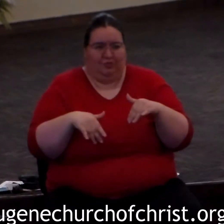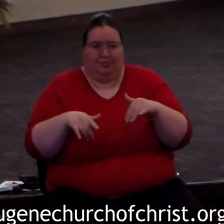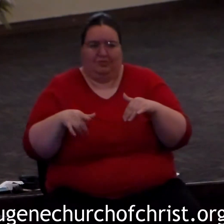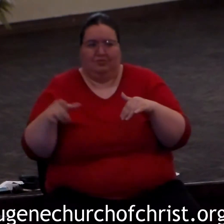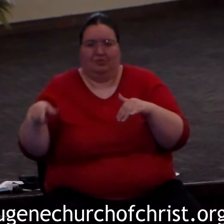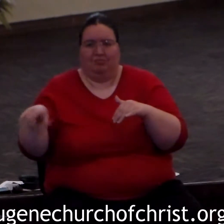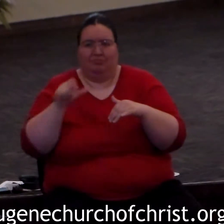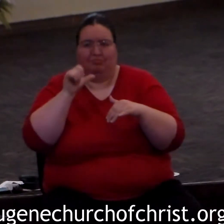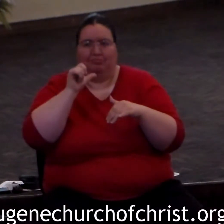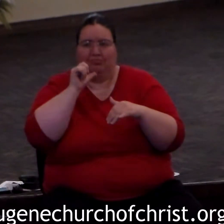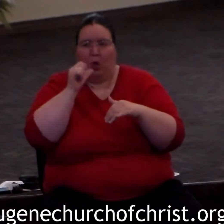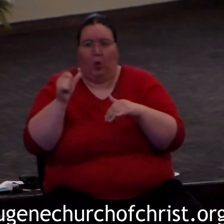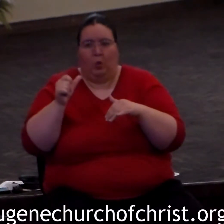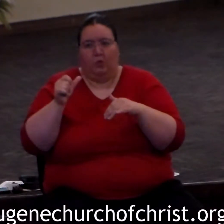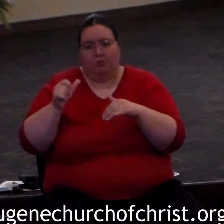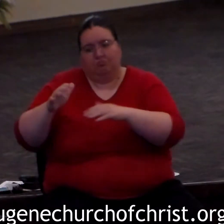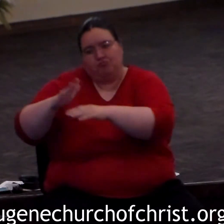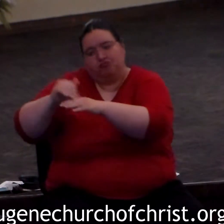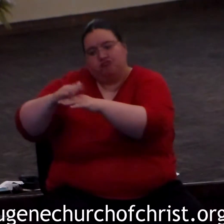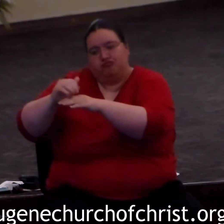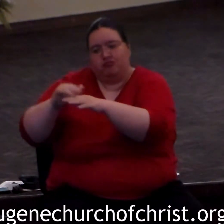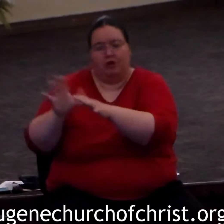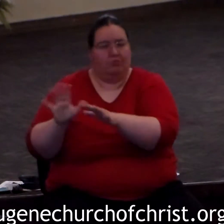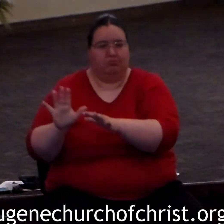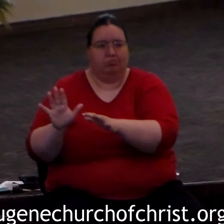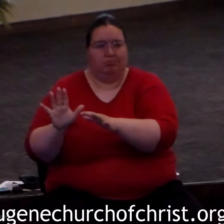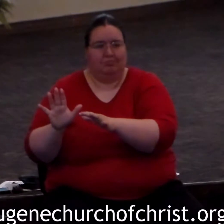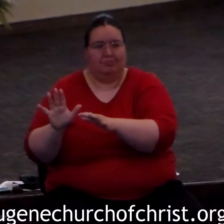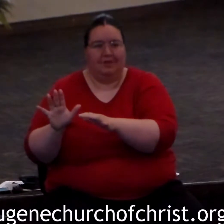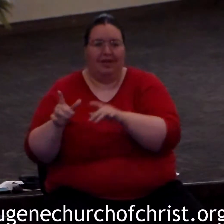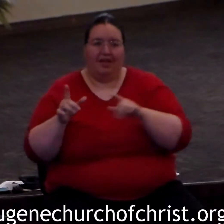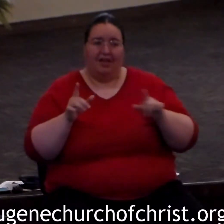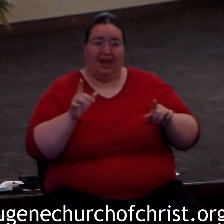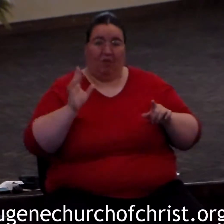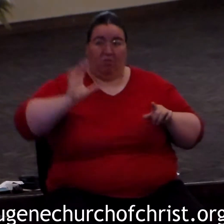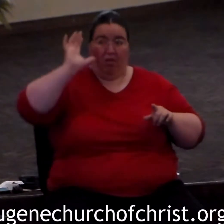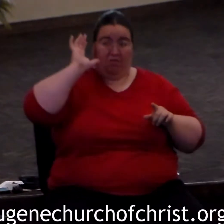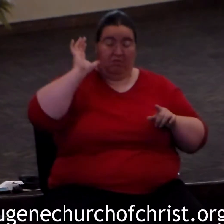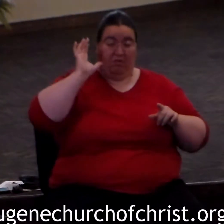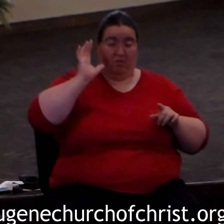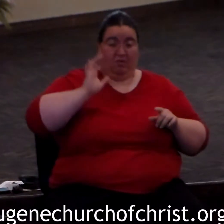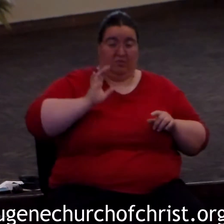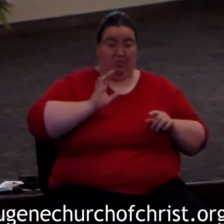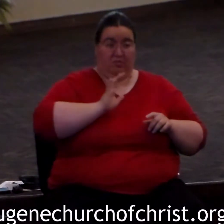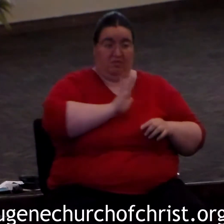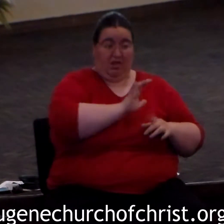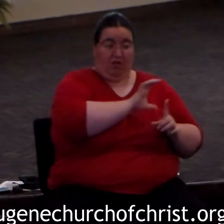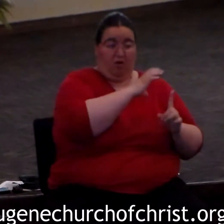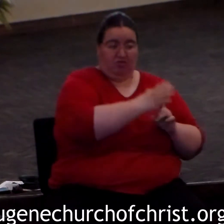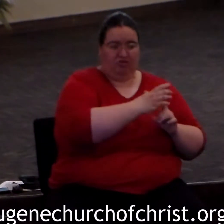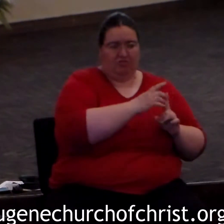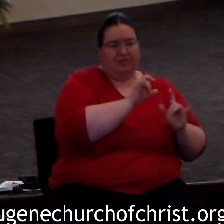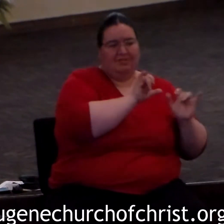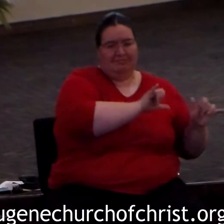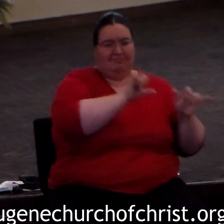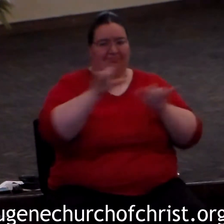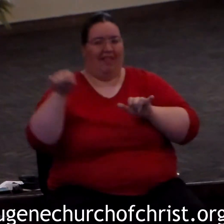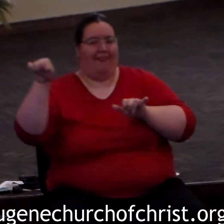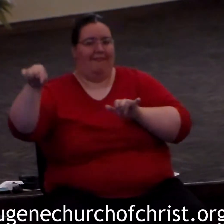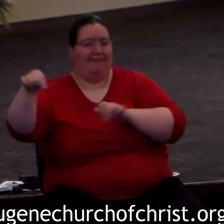this is how dogs would have been viewed in this culture. Dogs are scavengers. Dogs are not something that is friendly, not something you want to hang around with.